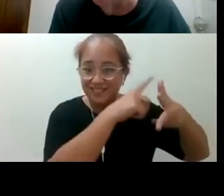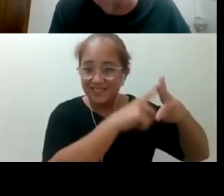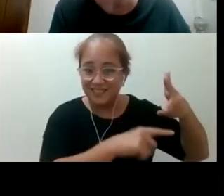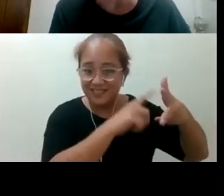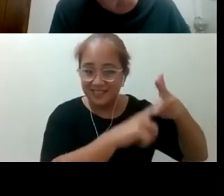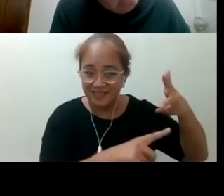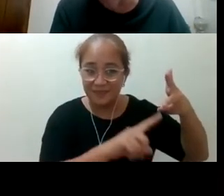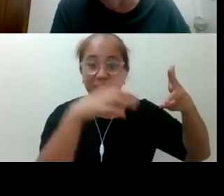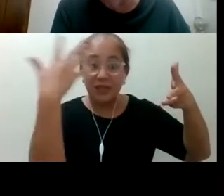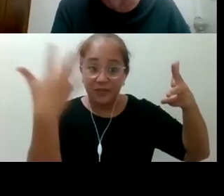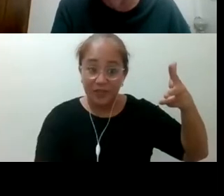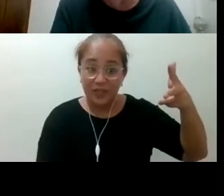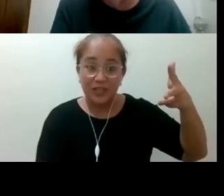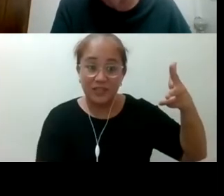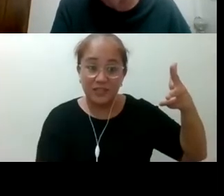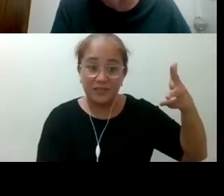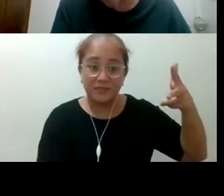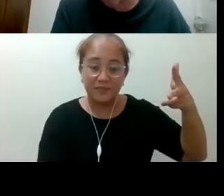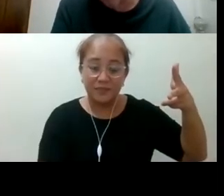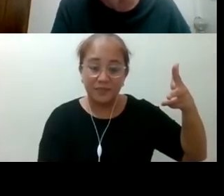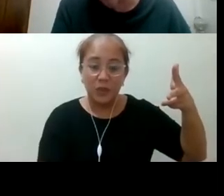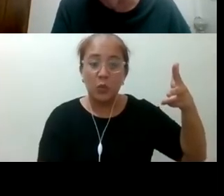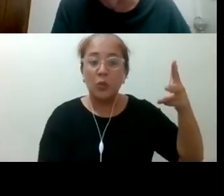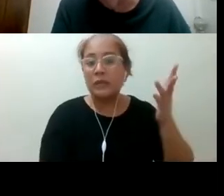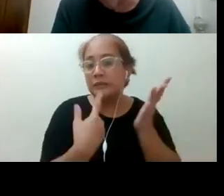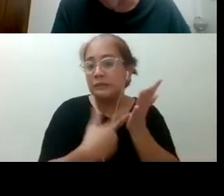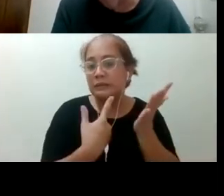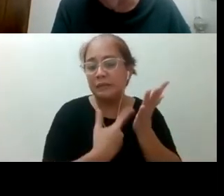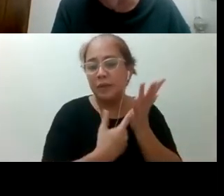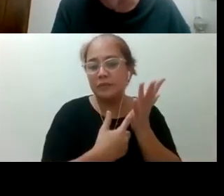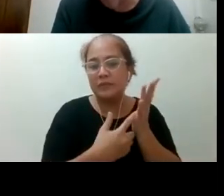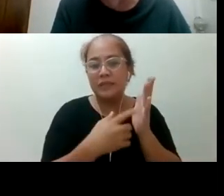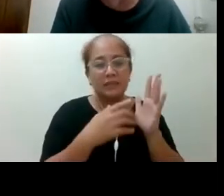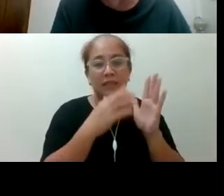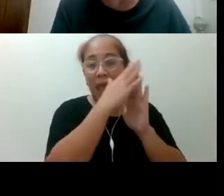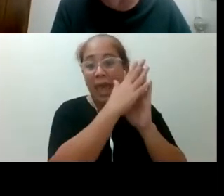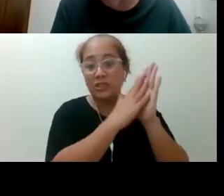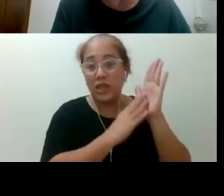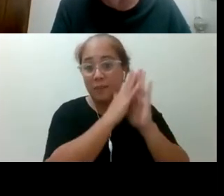And then we talk about hand shapes being organized.